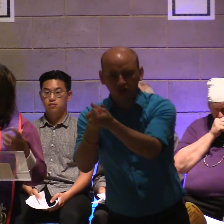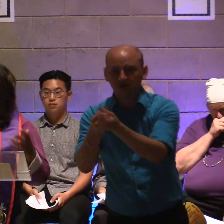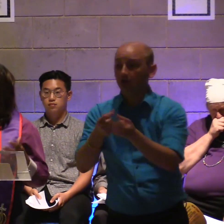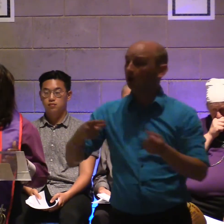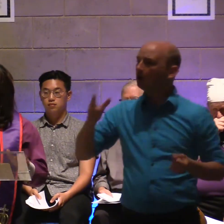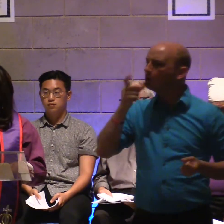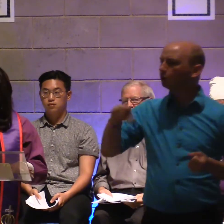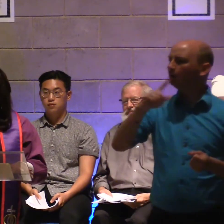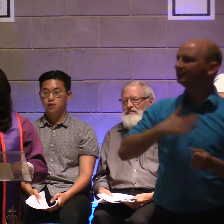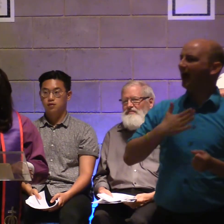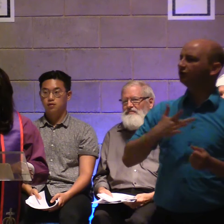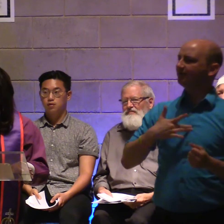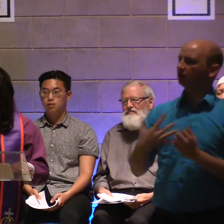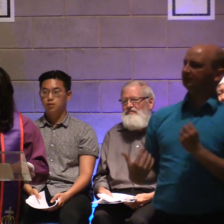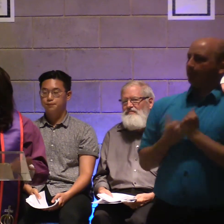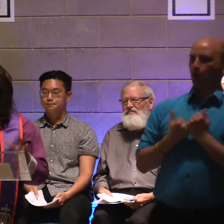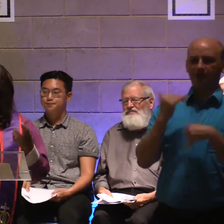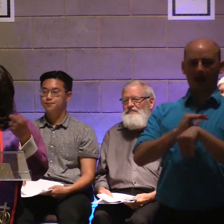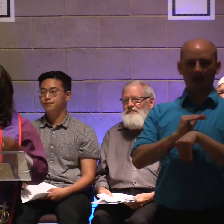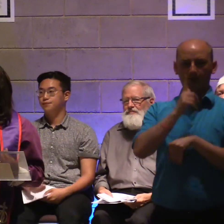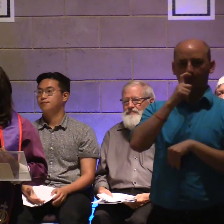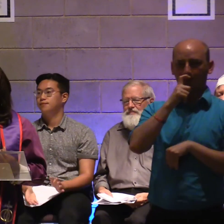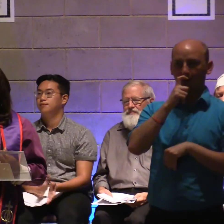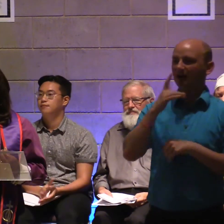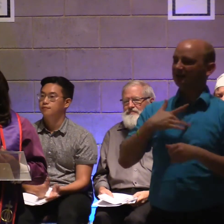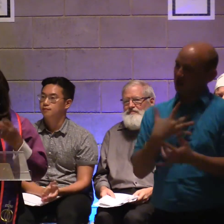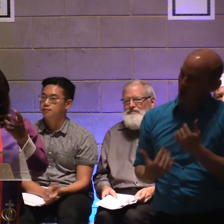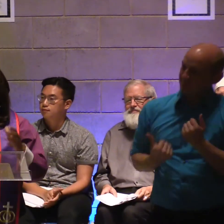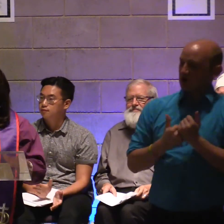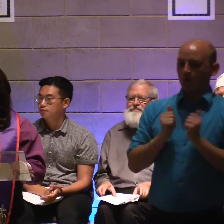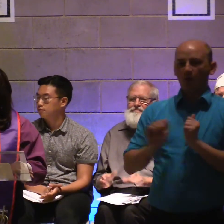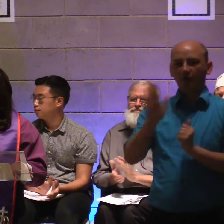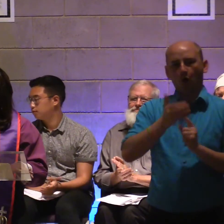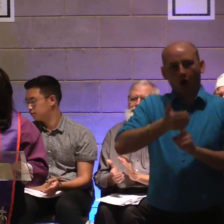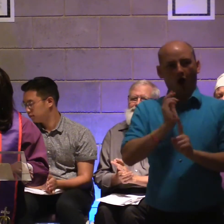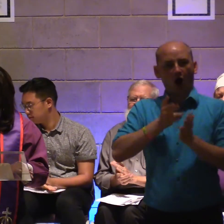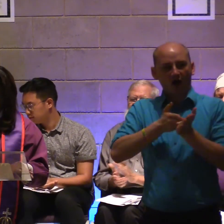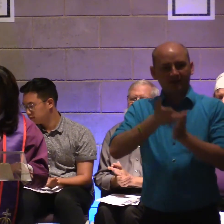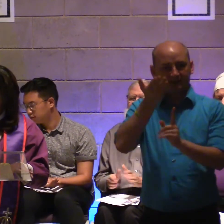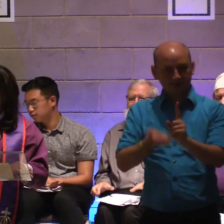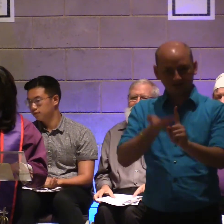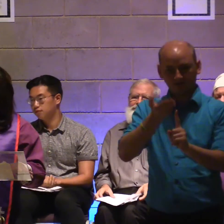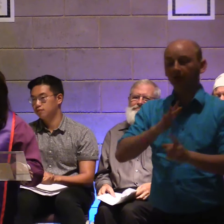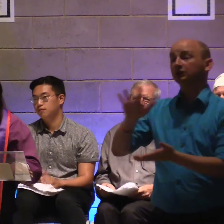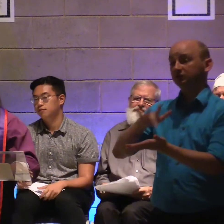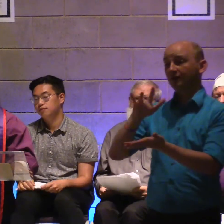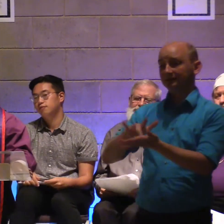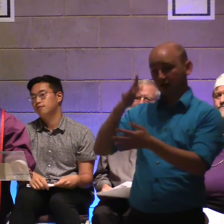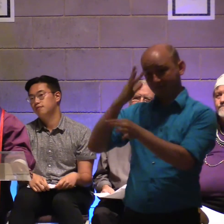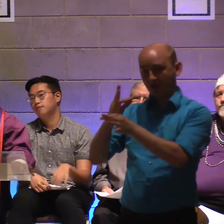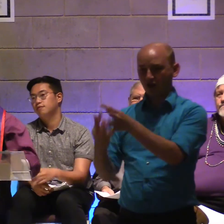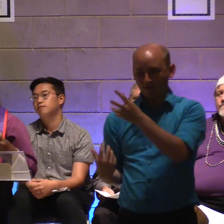be affirmed on tonight? Glad to be affirmed in your authenticity and in who you are. And so the Center of Faith affirms